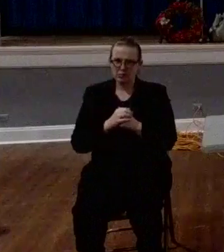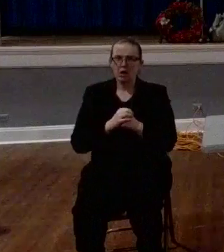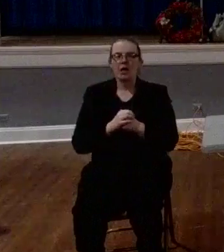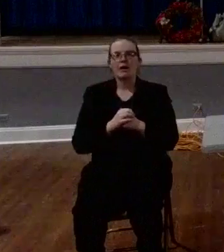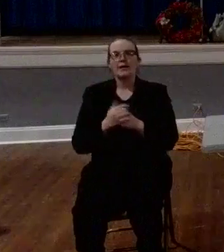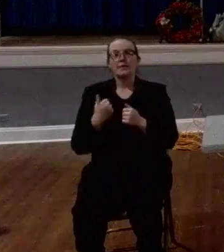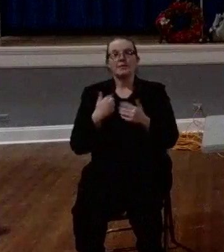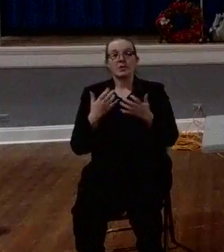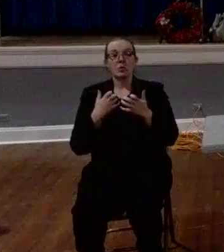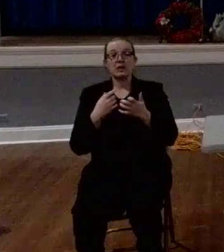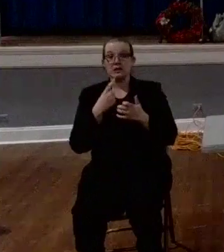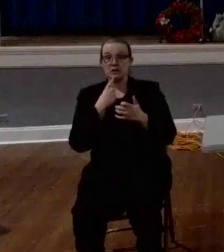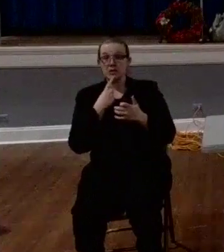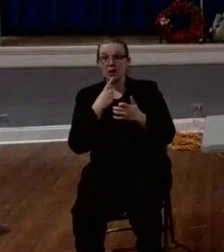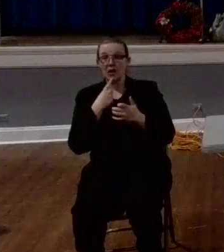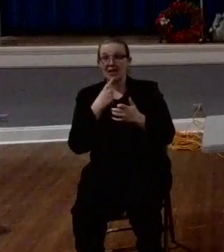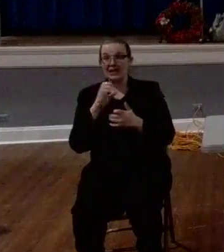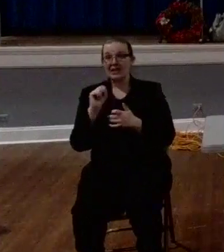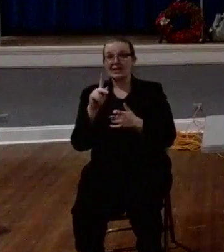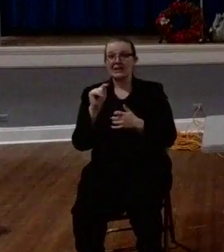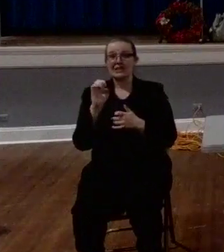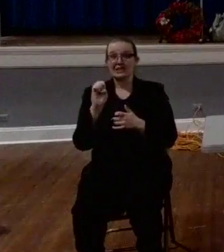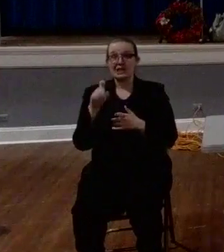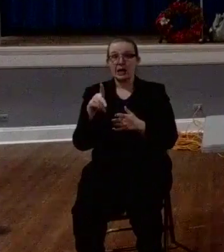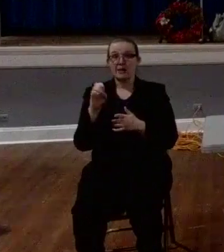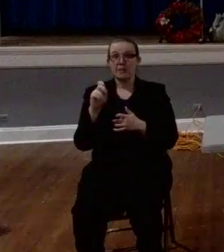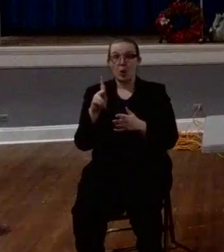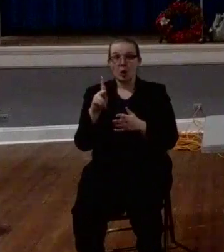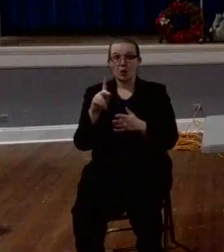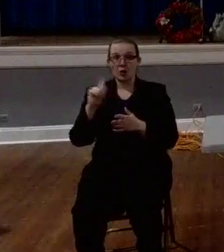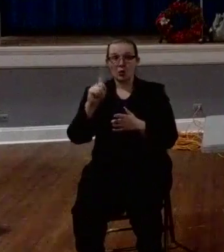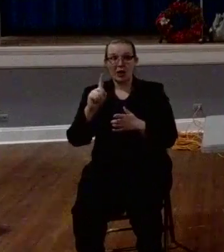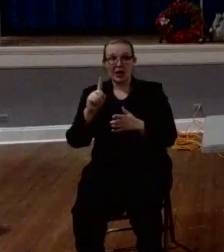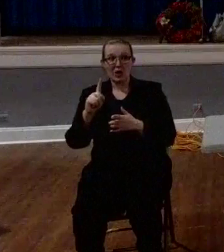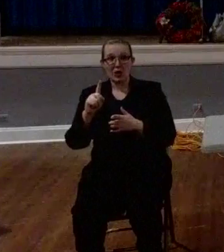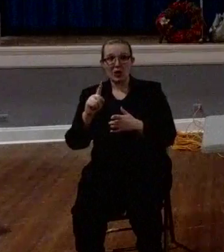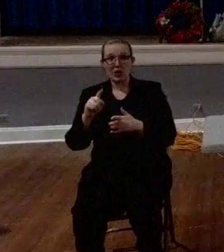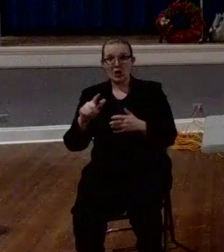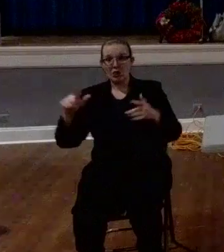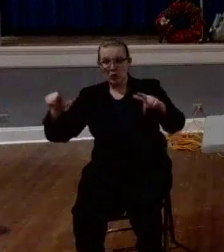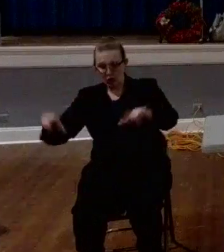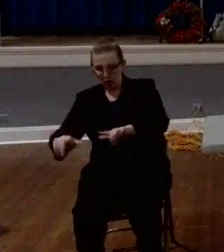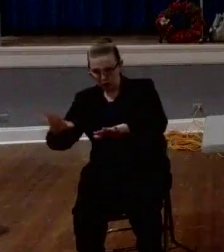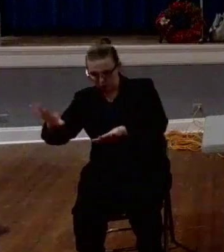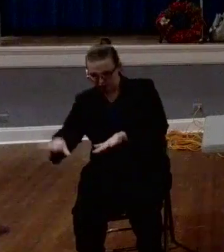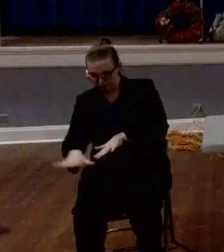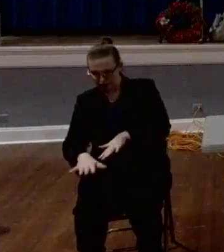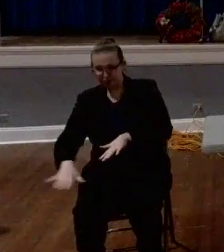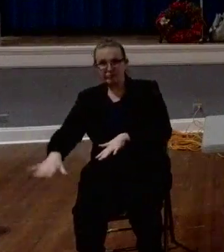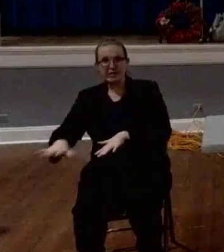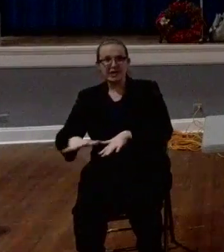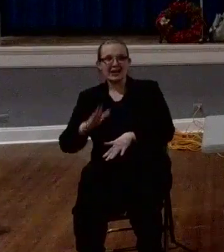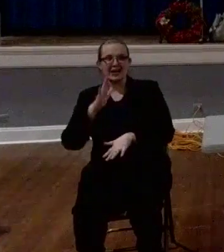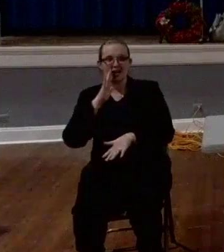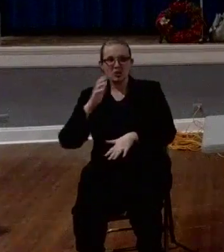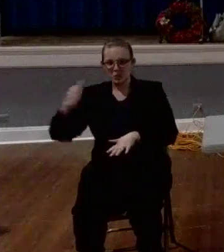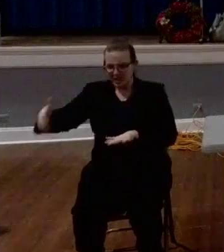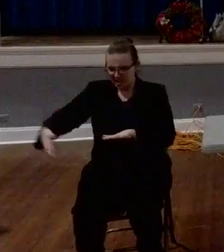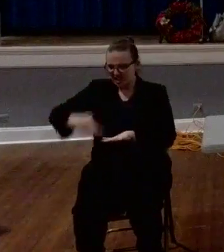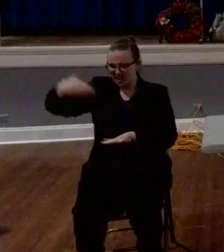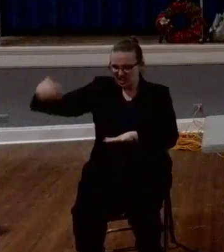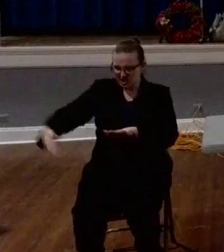say that the location of the skate park, where you have the lowest elevation, because you're going to excavate